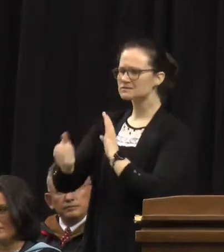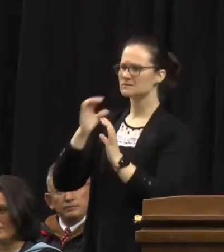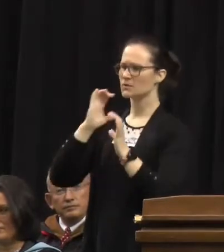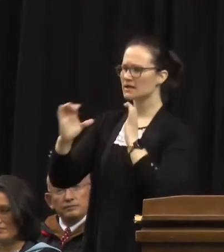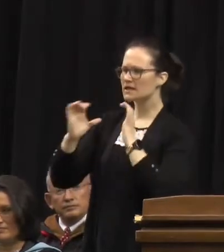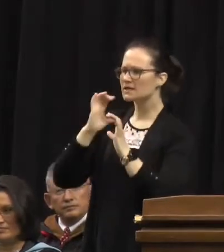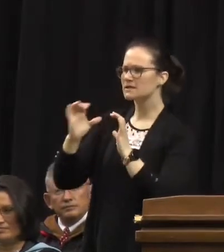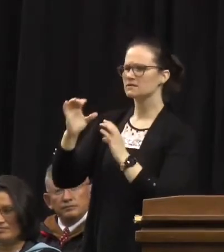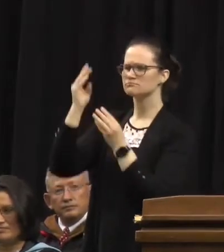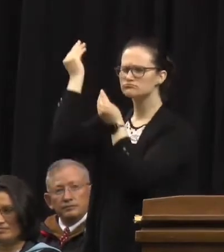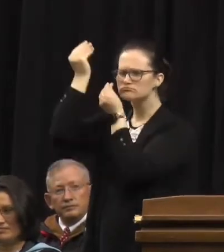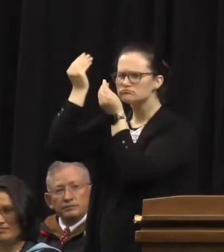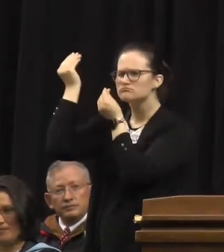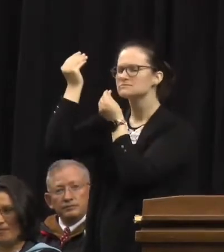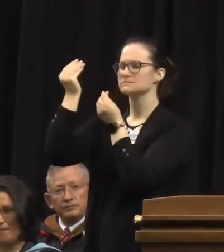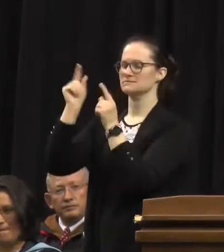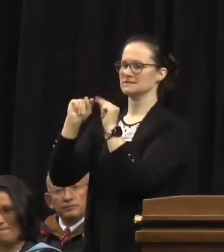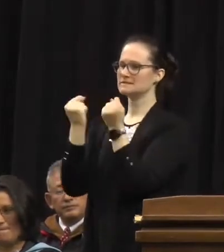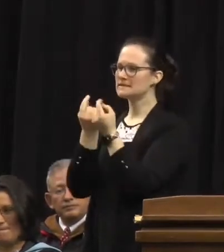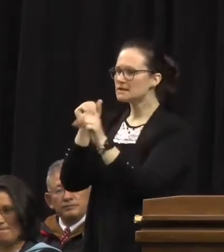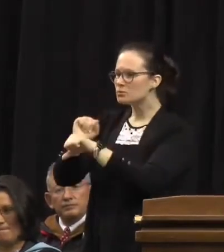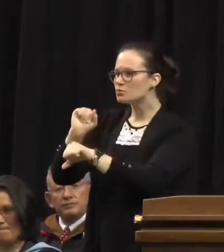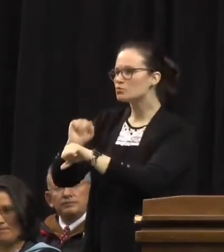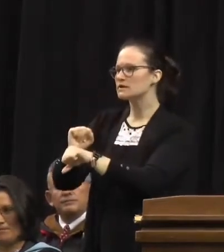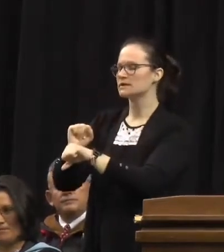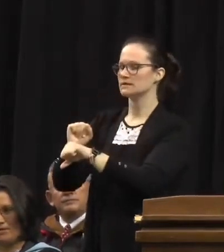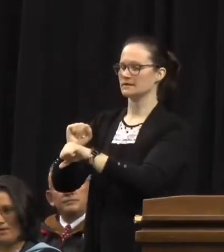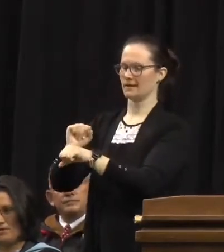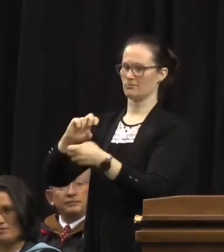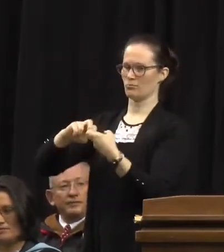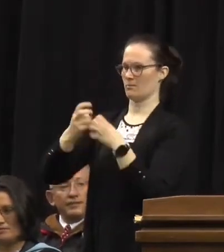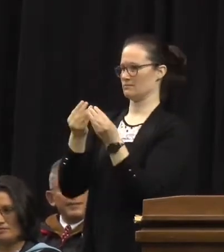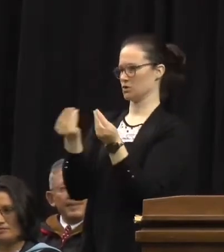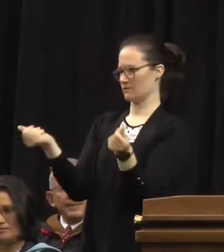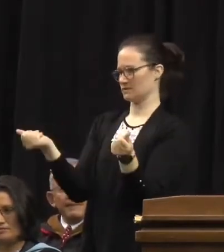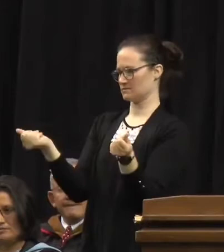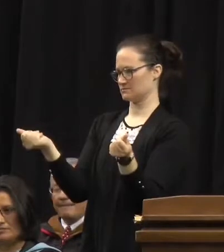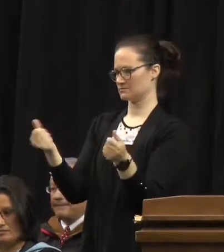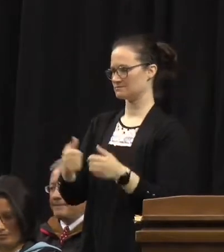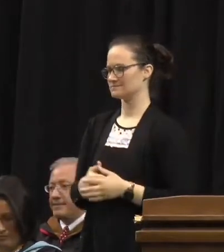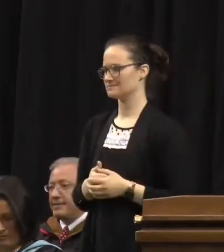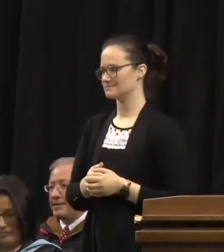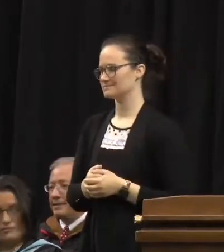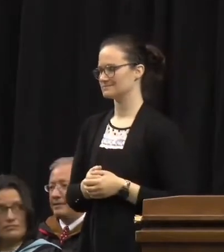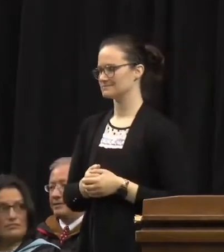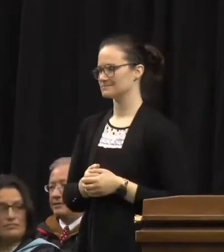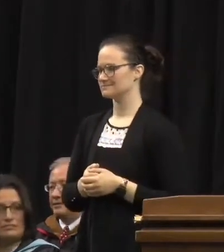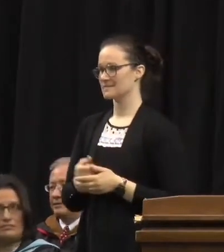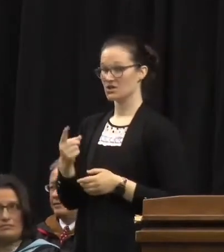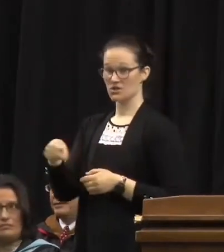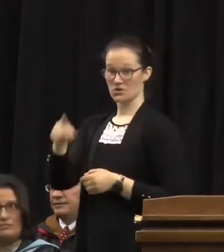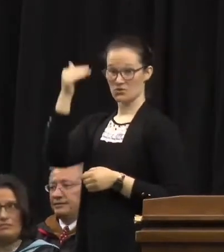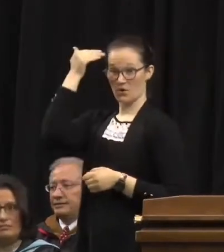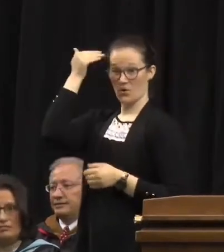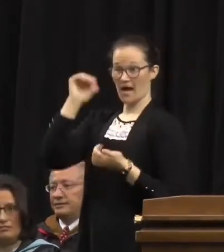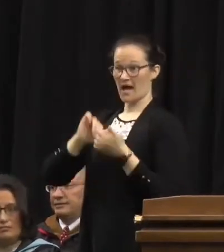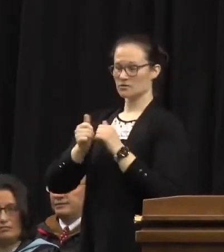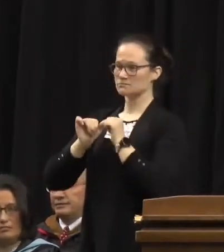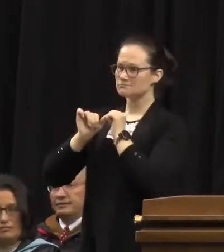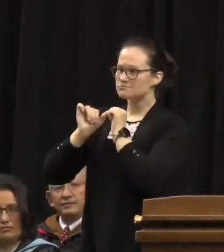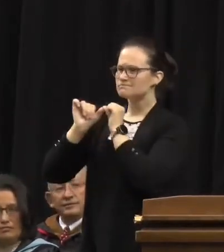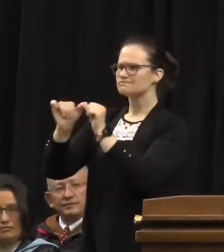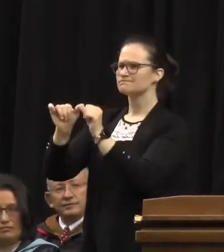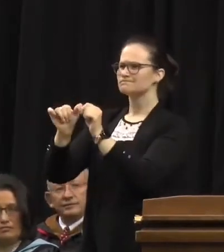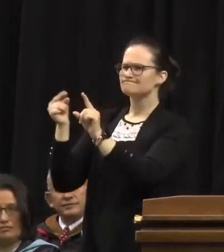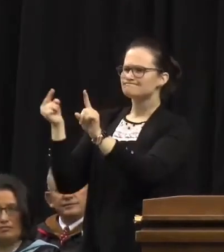communication, critical thinking, teamwork, and problem solving. And finally, that you know how to persist,